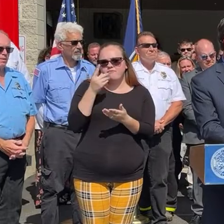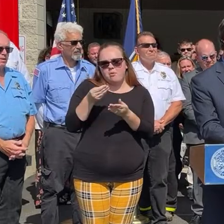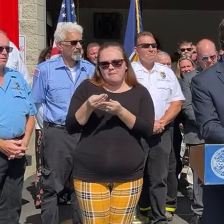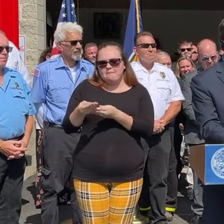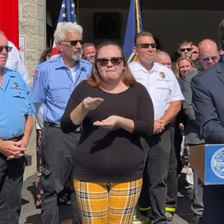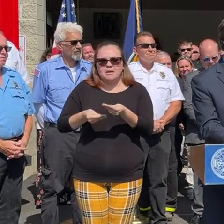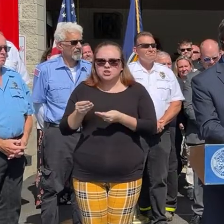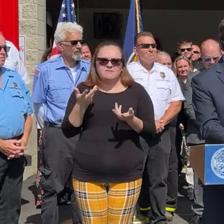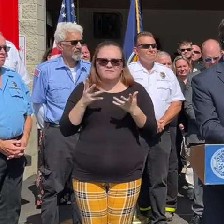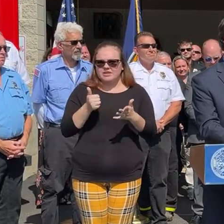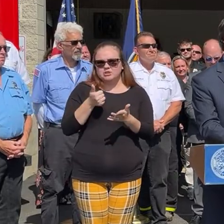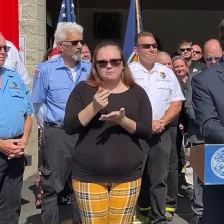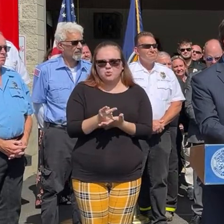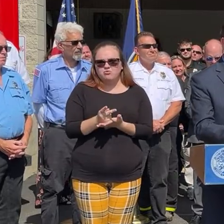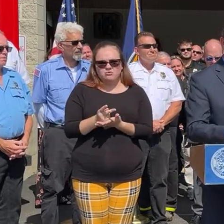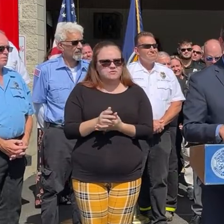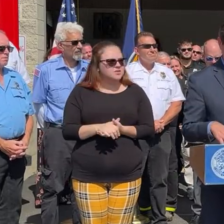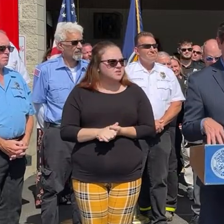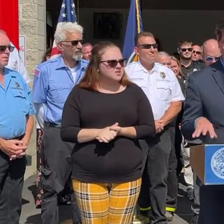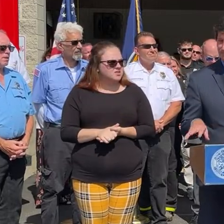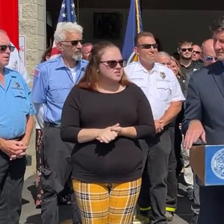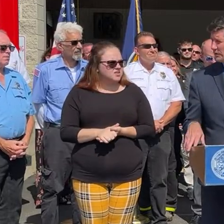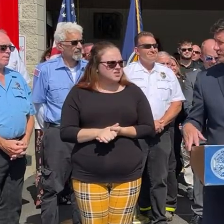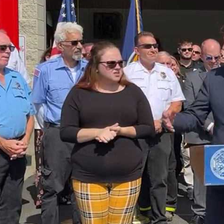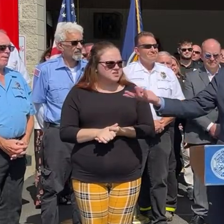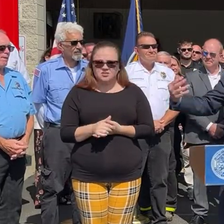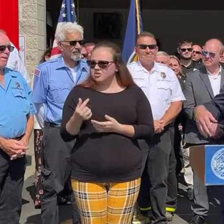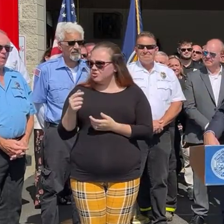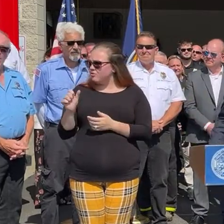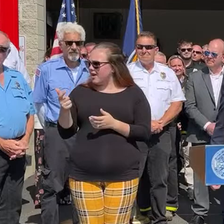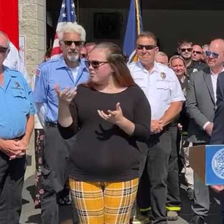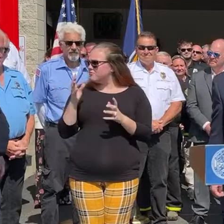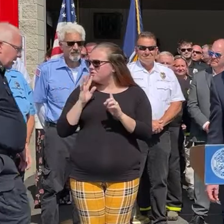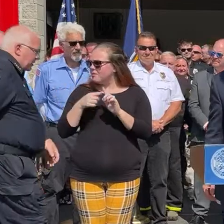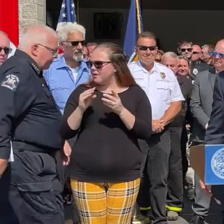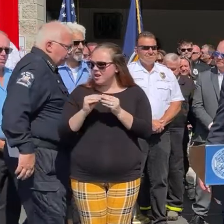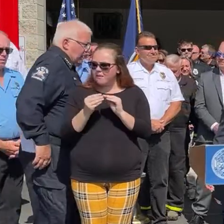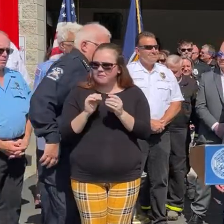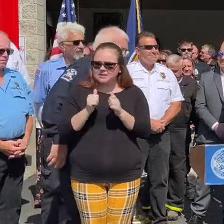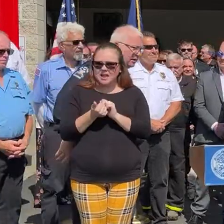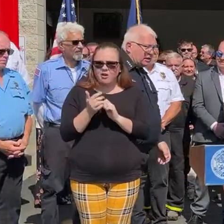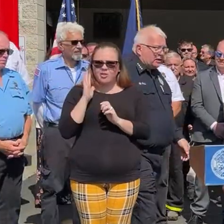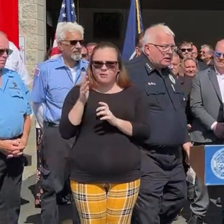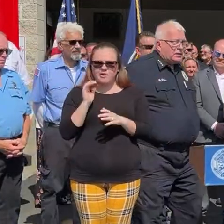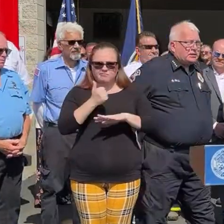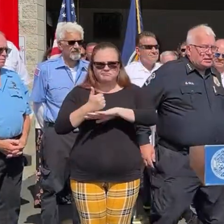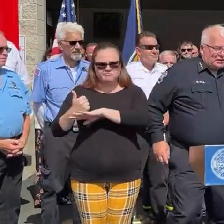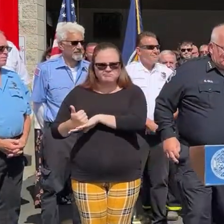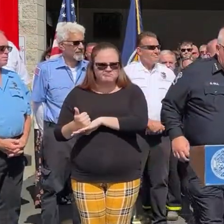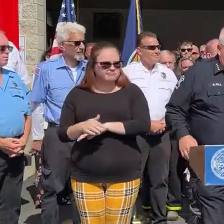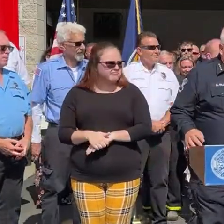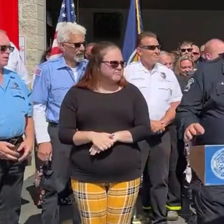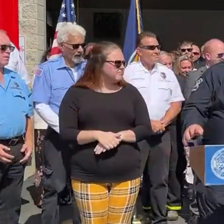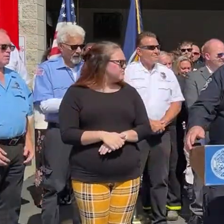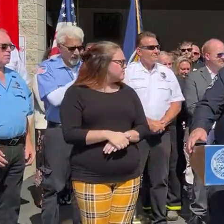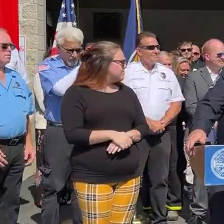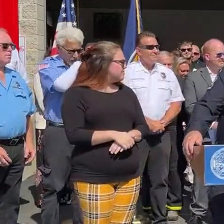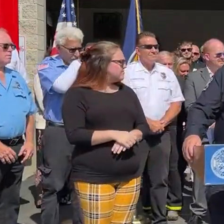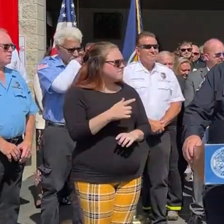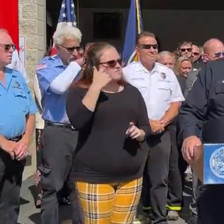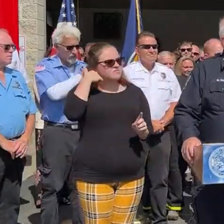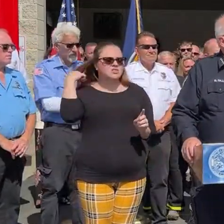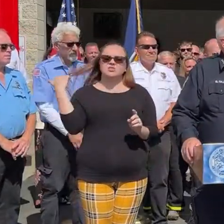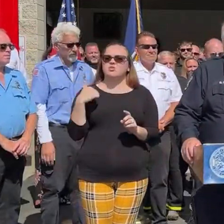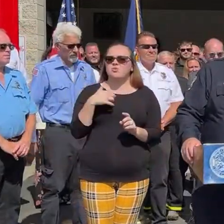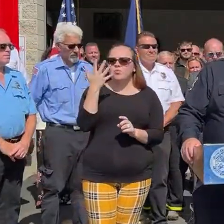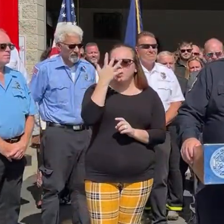the legislature a few months ago. Greg, you want to talk about the numbers and how they're going to be positioned? Again, what we're